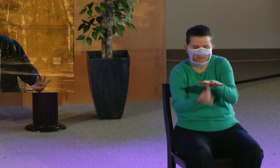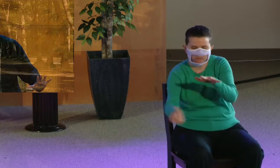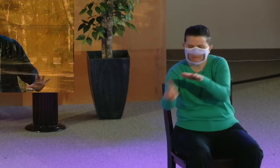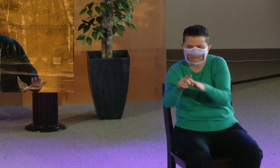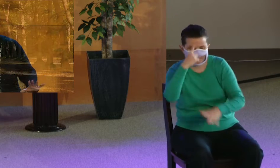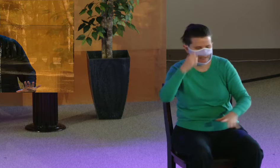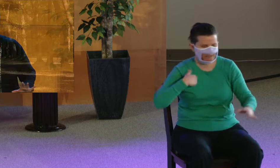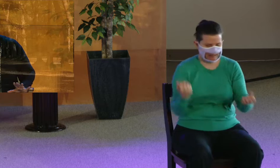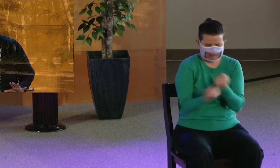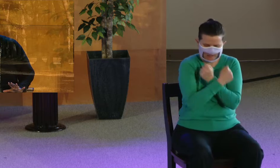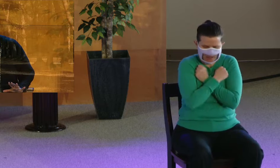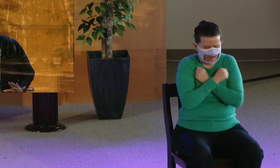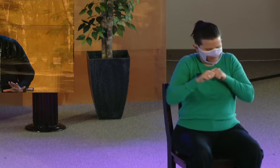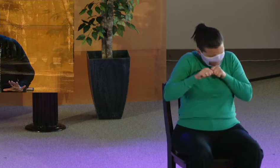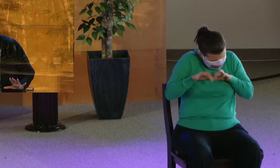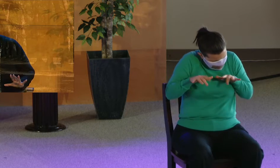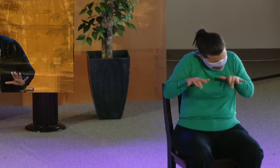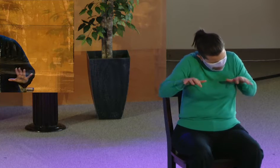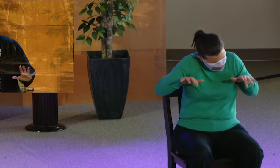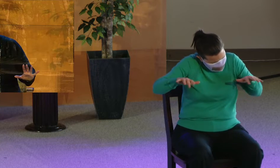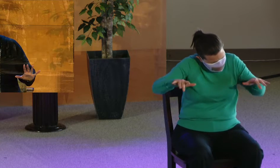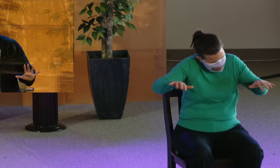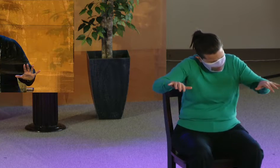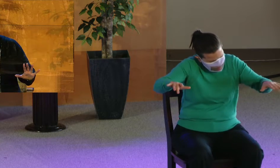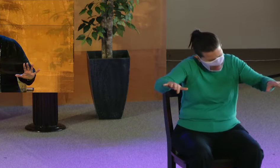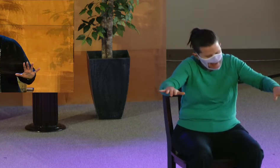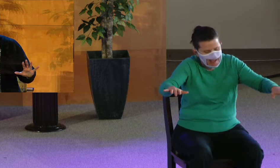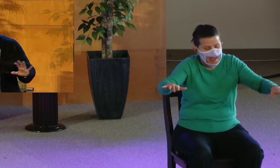States, and then it's pushing across the globe